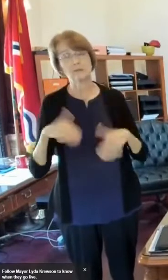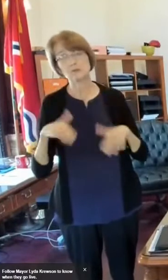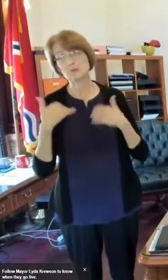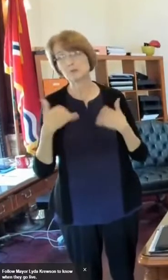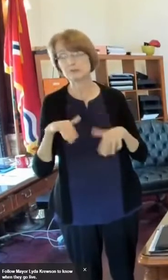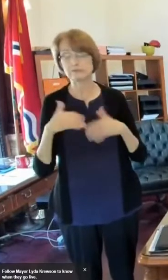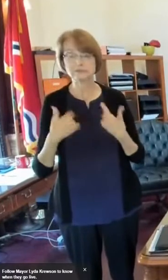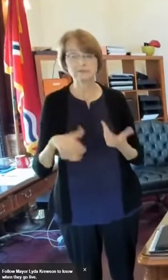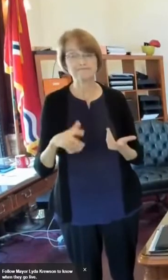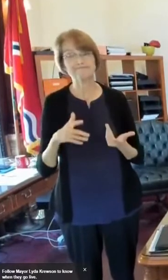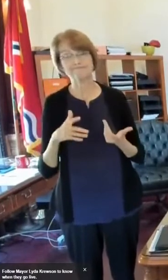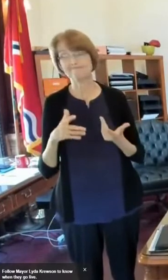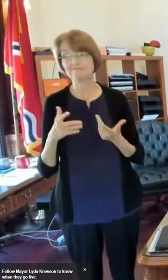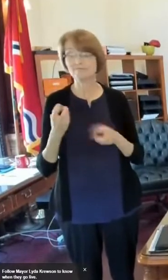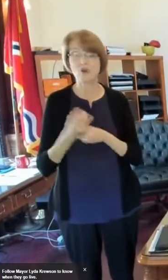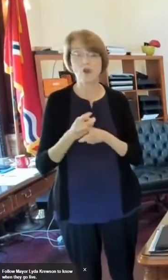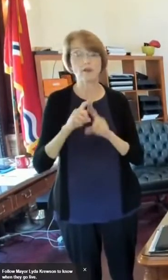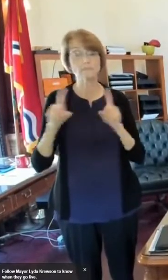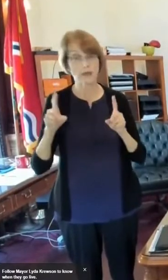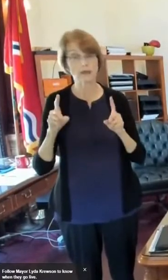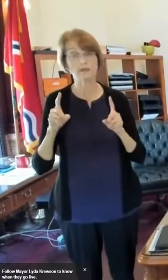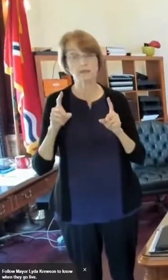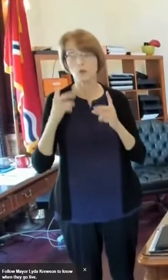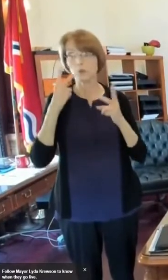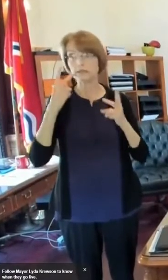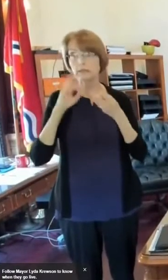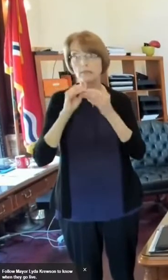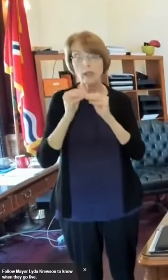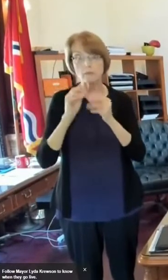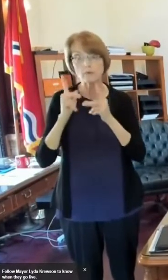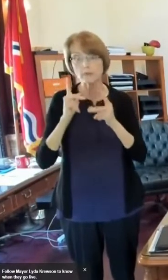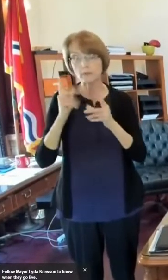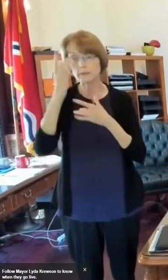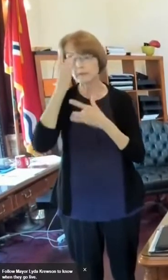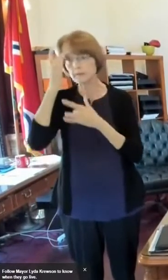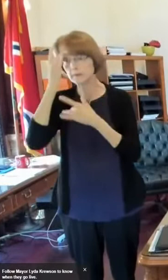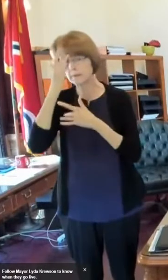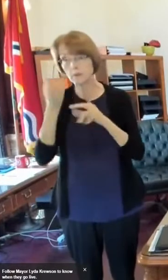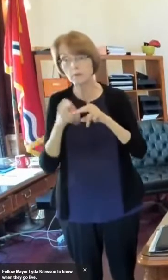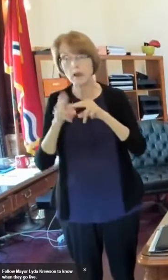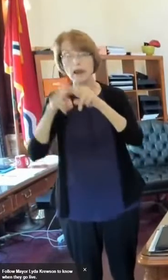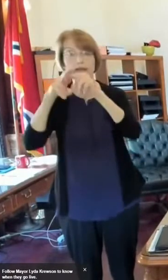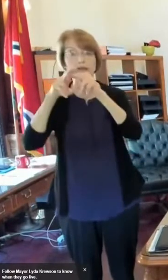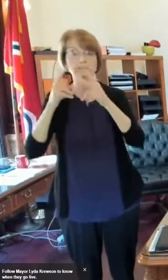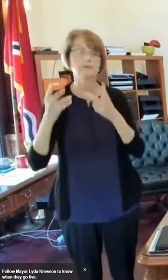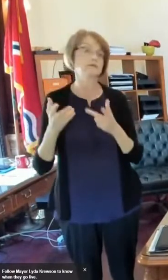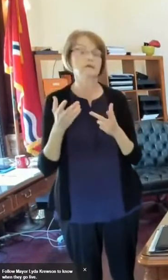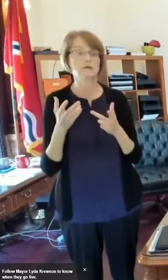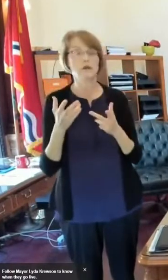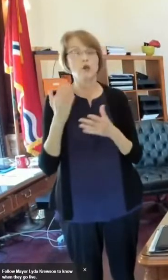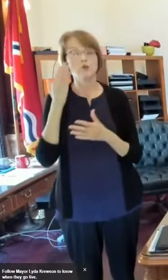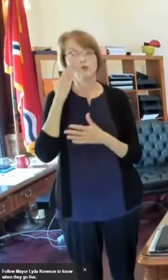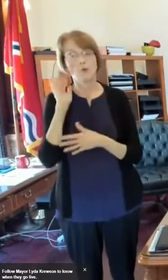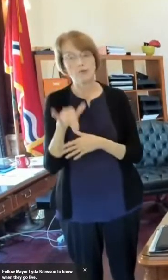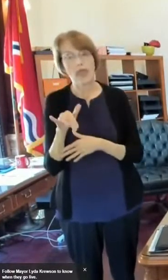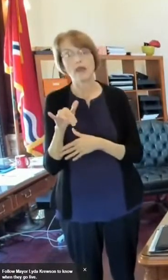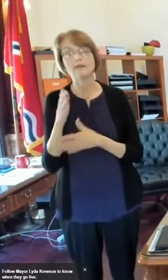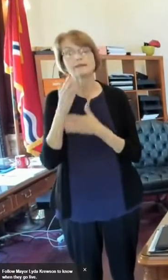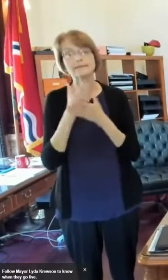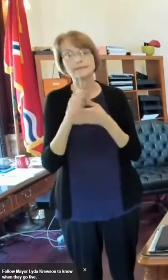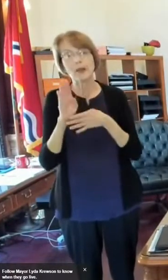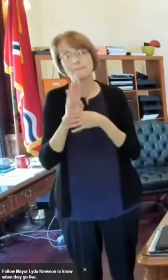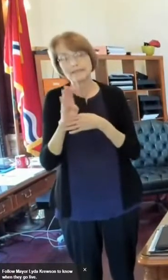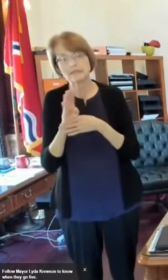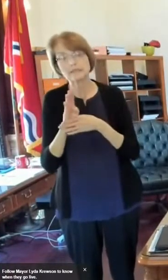we are seeing these numbers rise. And we are considering, that we've pulled back some already on